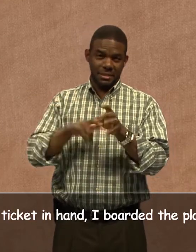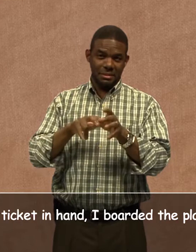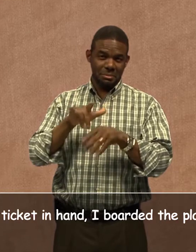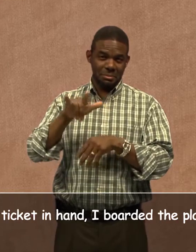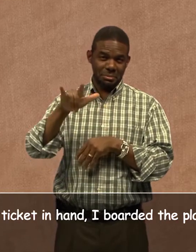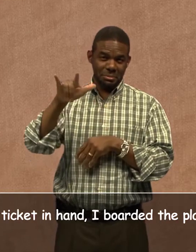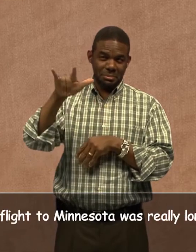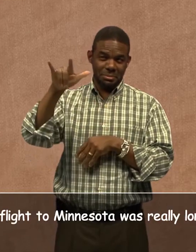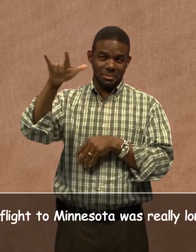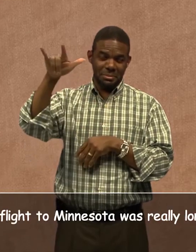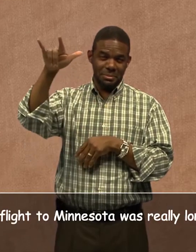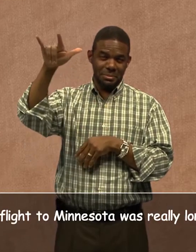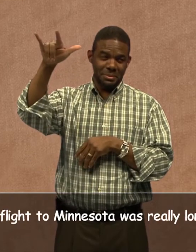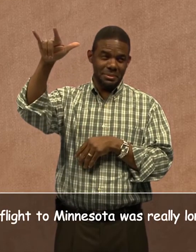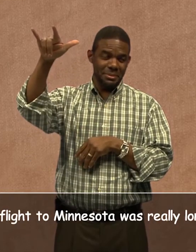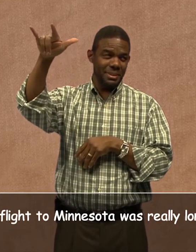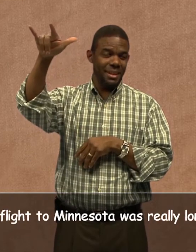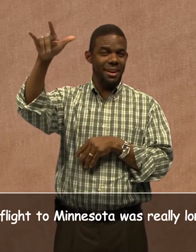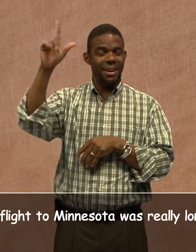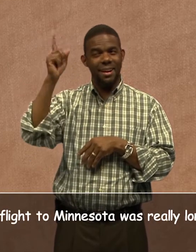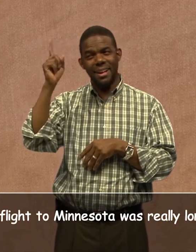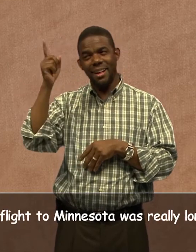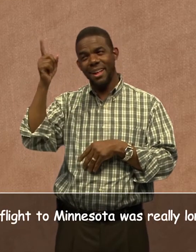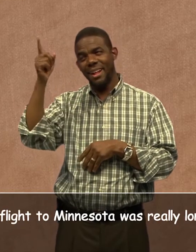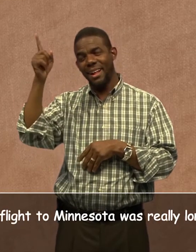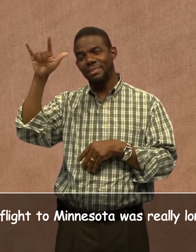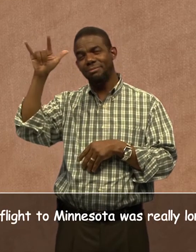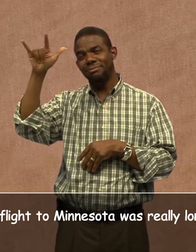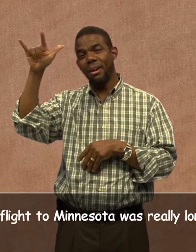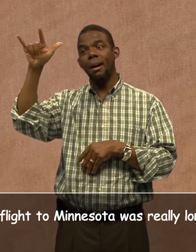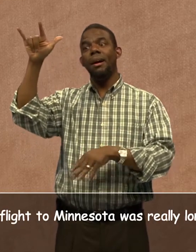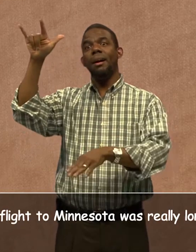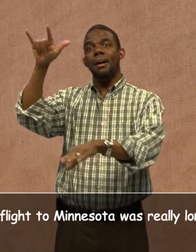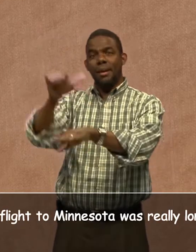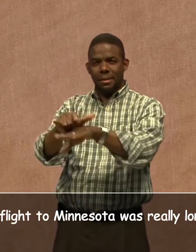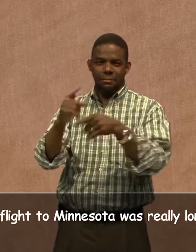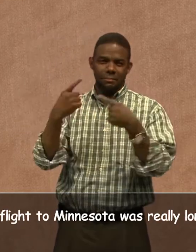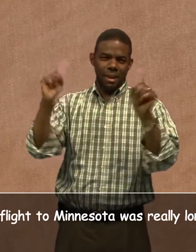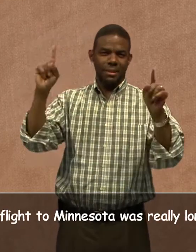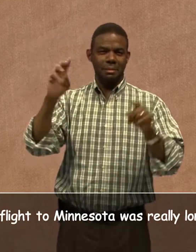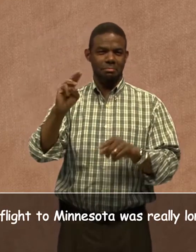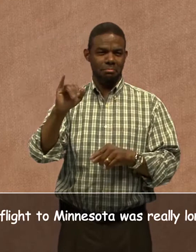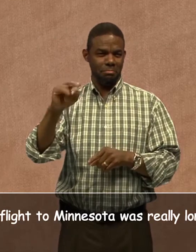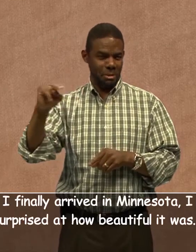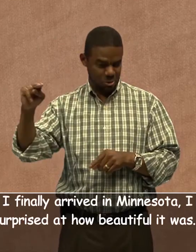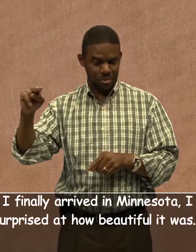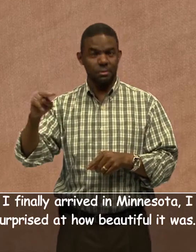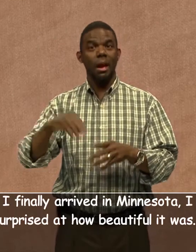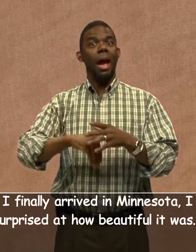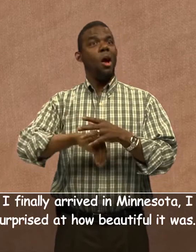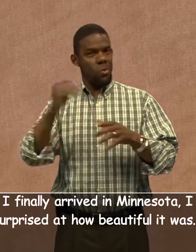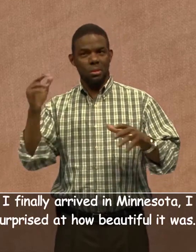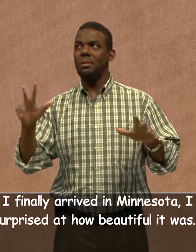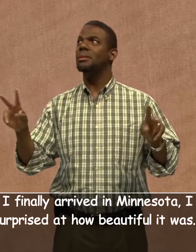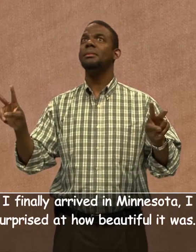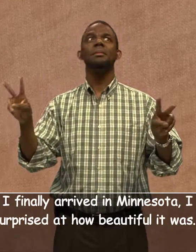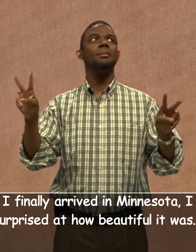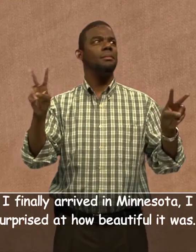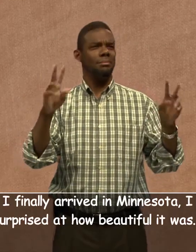boarded the plane. The flight to Minnesota was really long. When I finally arrived in Minnesota, I